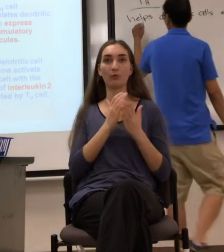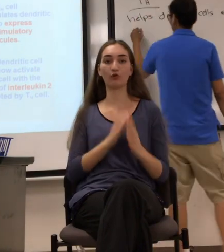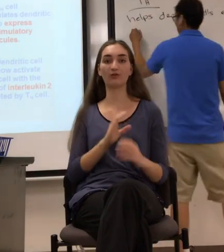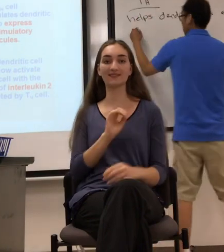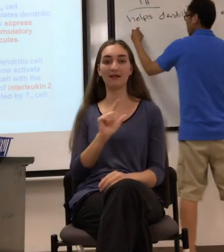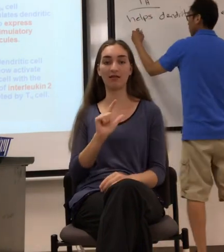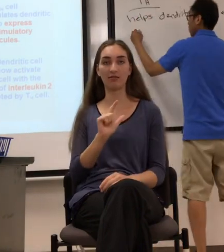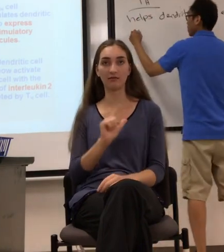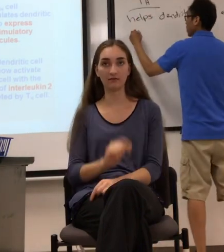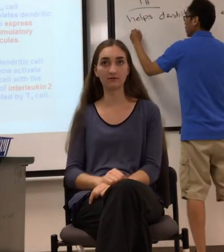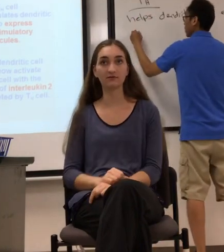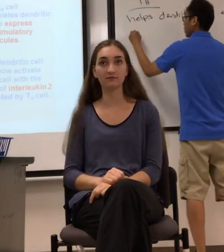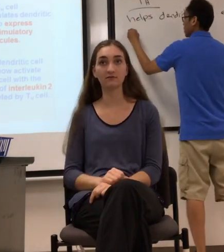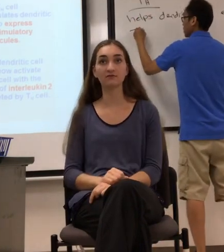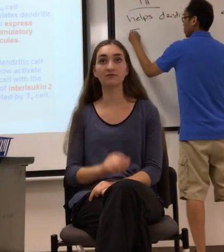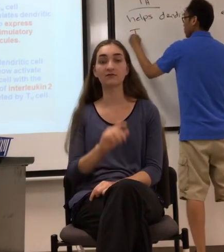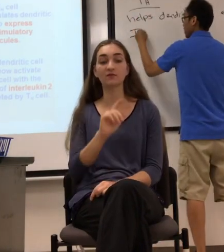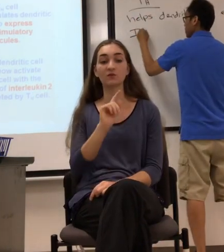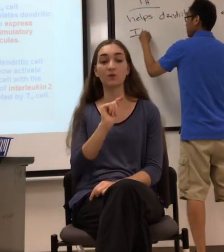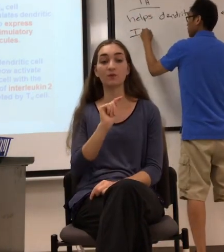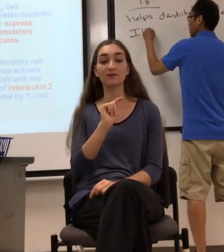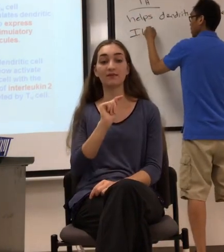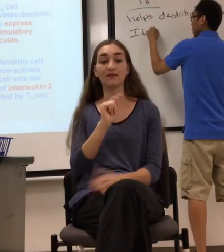So T helper also